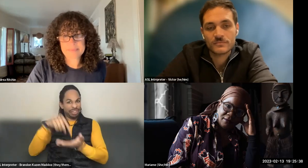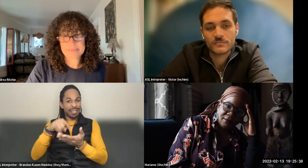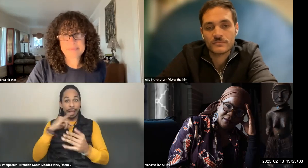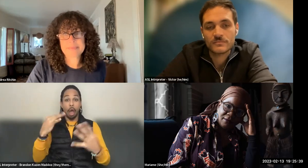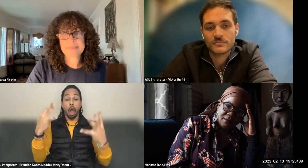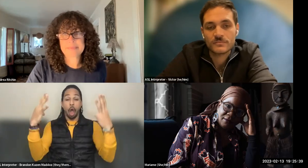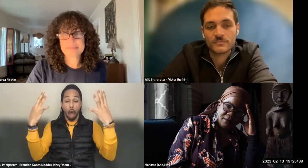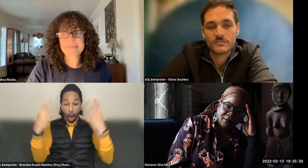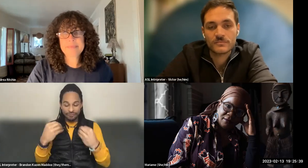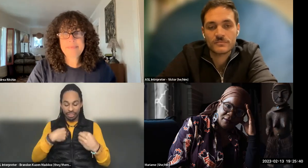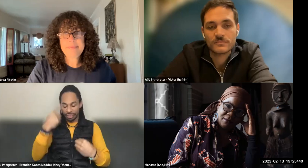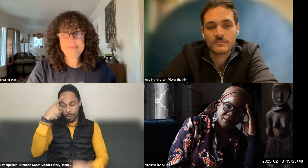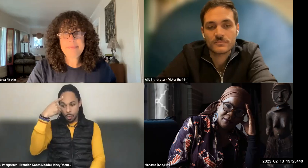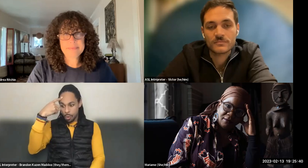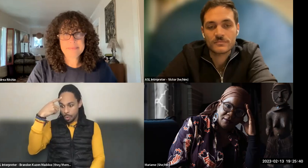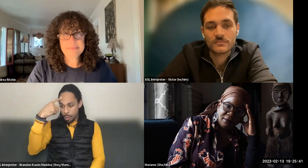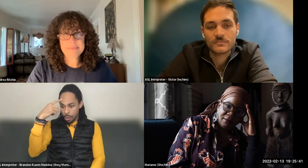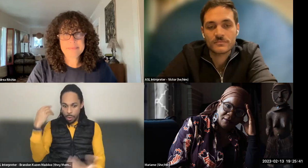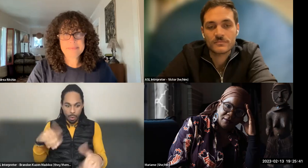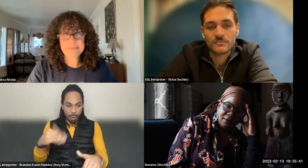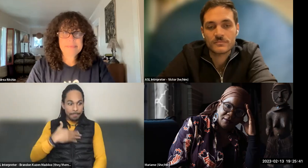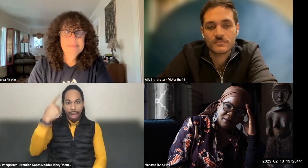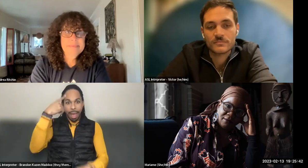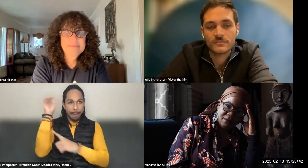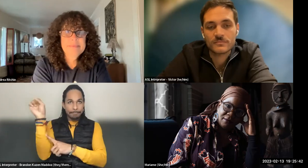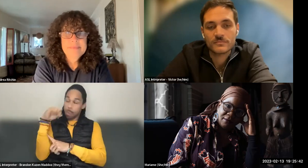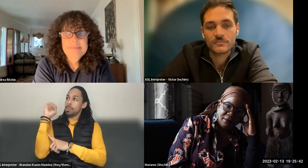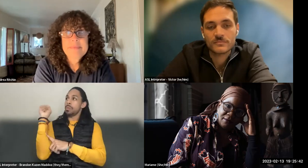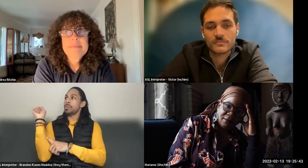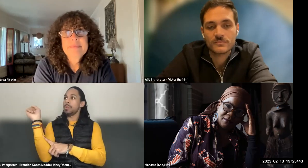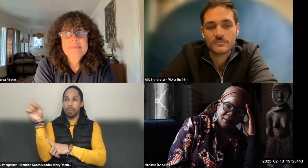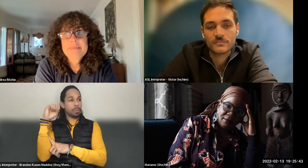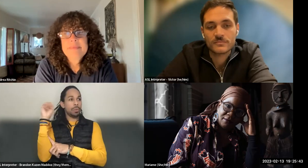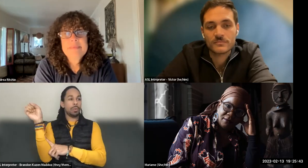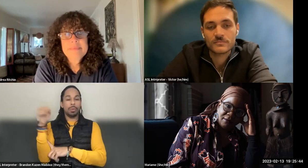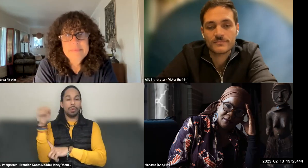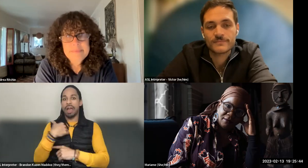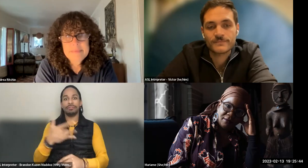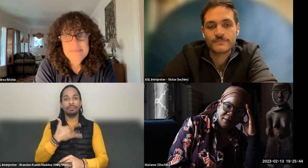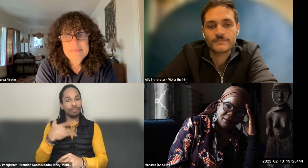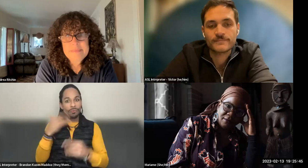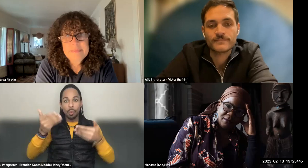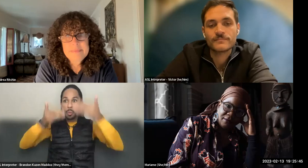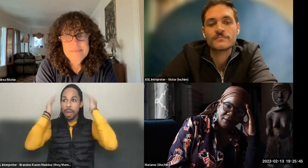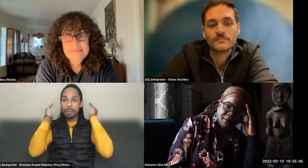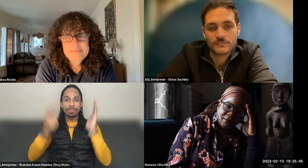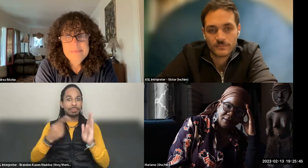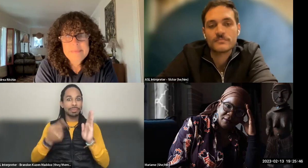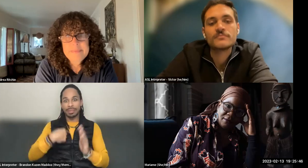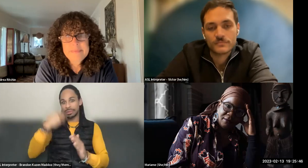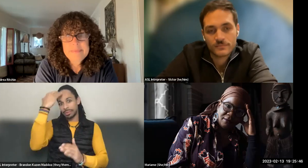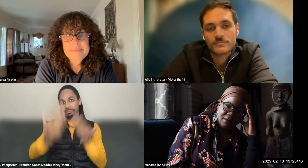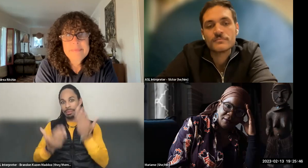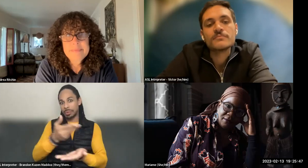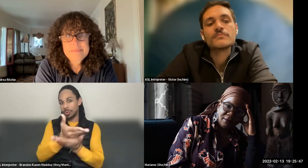are, making my head spin, sometimes feeling overwhelmed. And maybe some of you feel that a bit